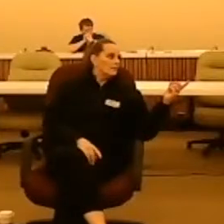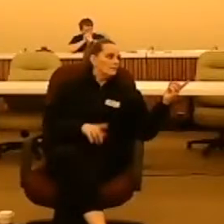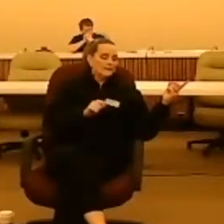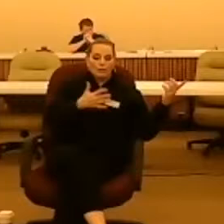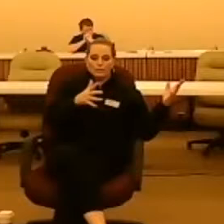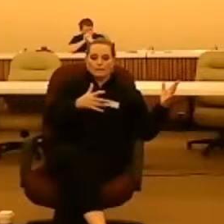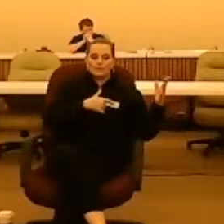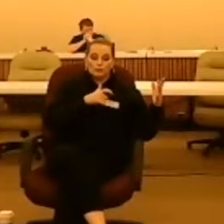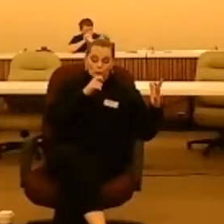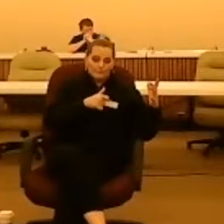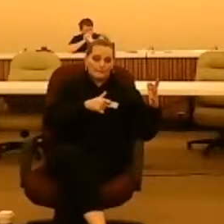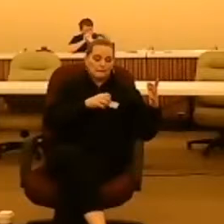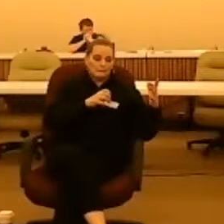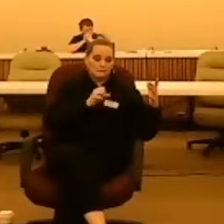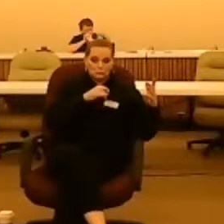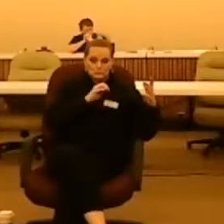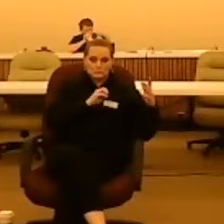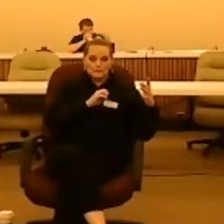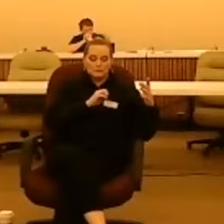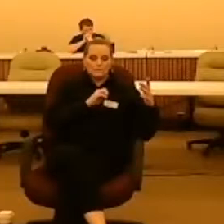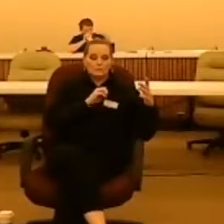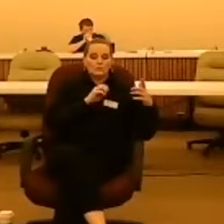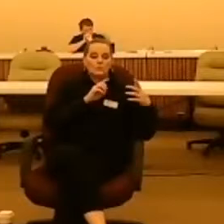the site with Chris.